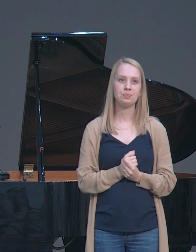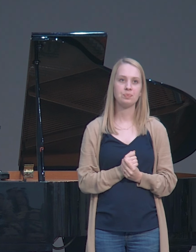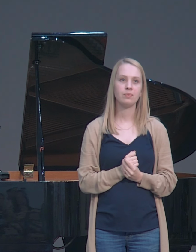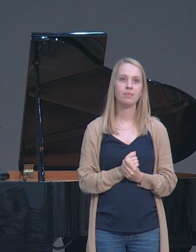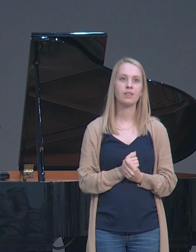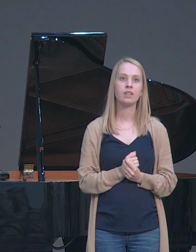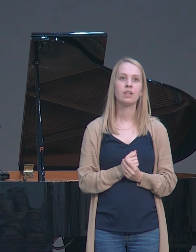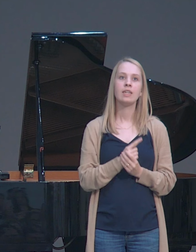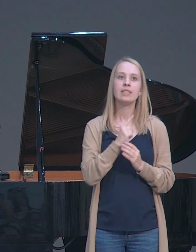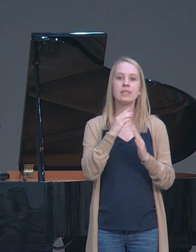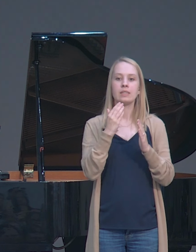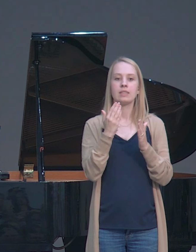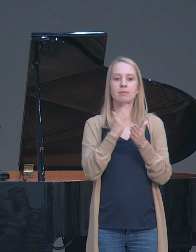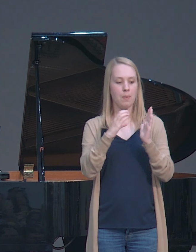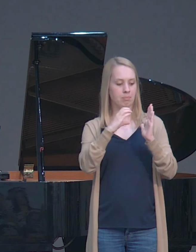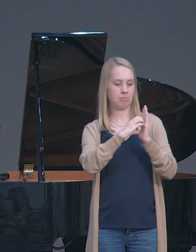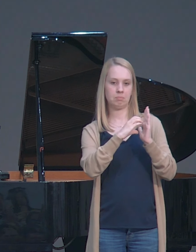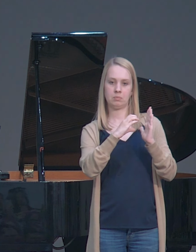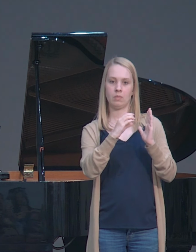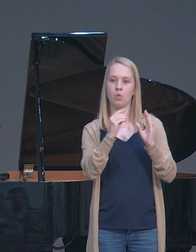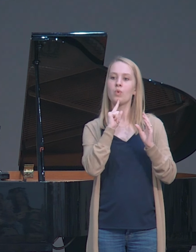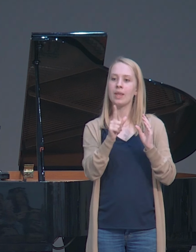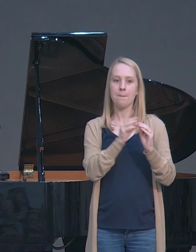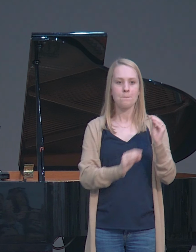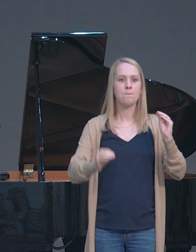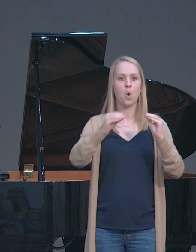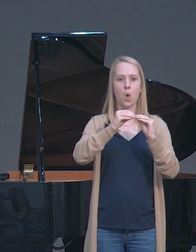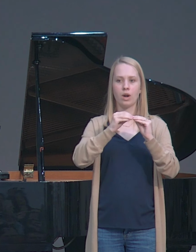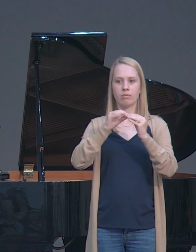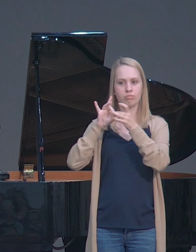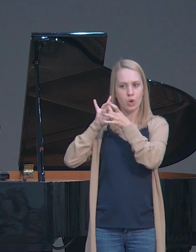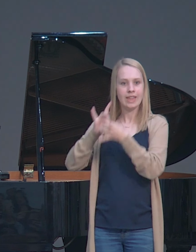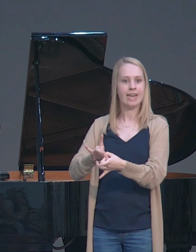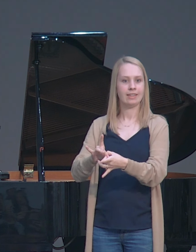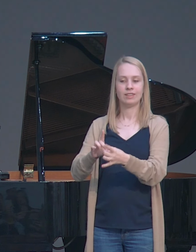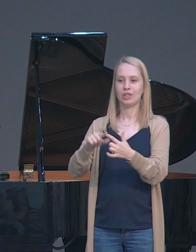But this little section of Jesus' sermon has more to do with the gospel